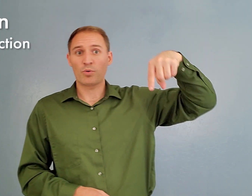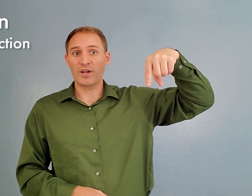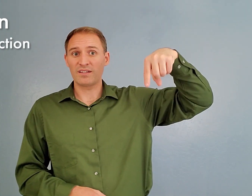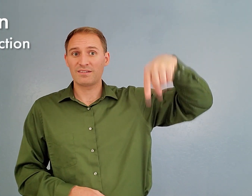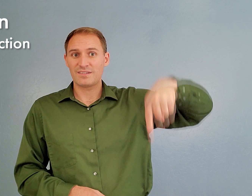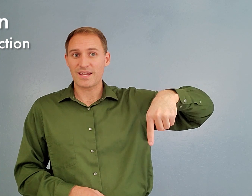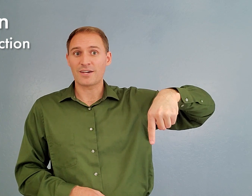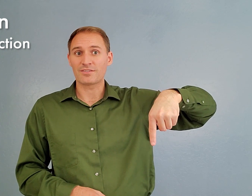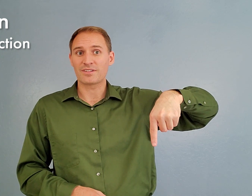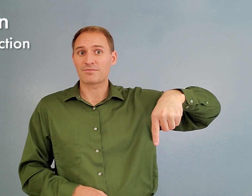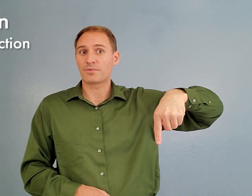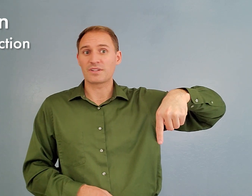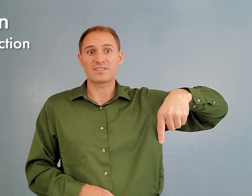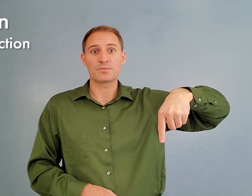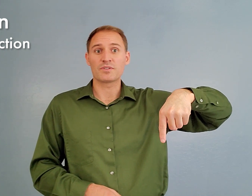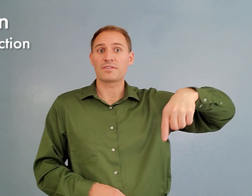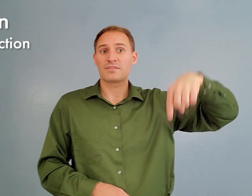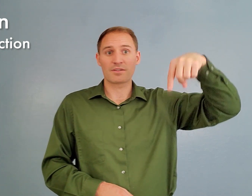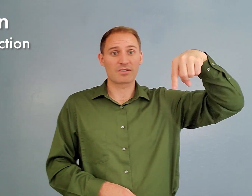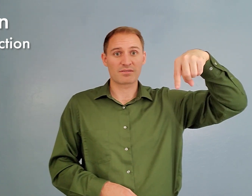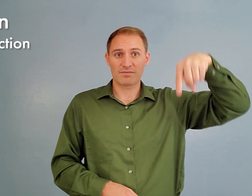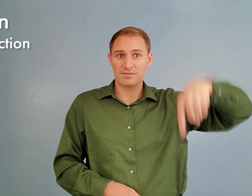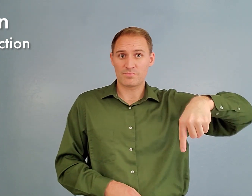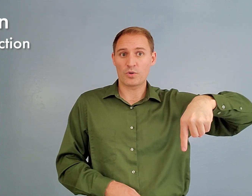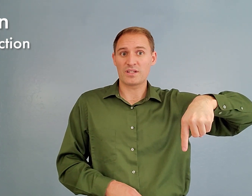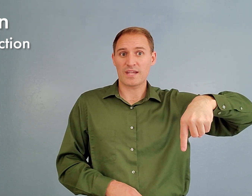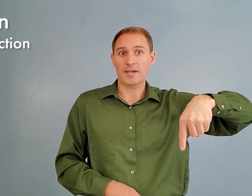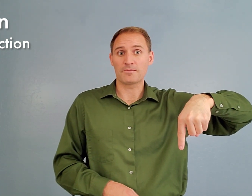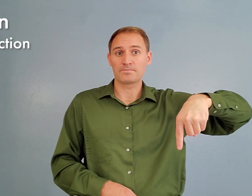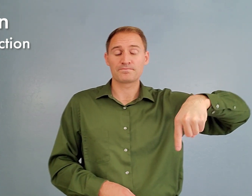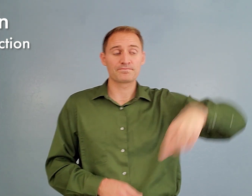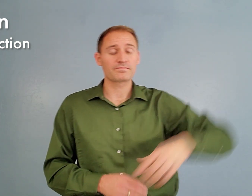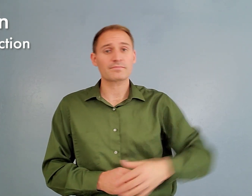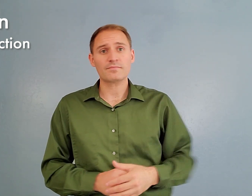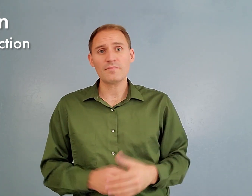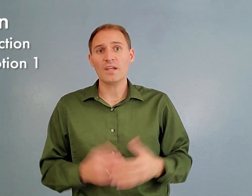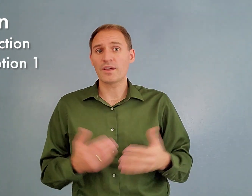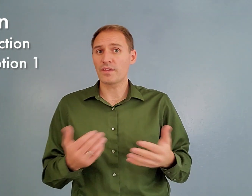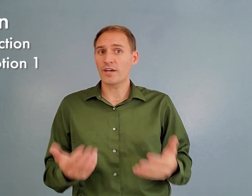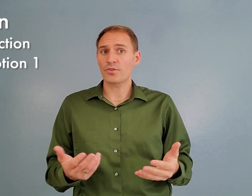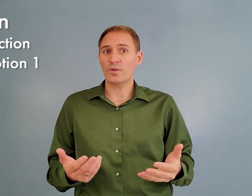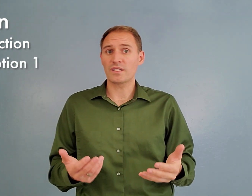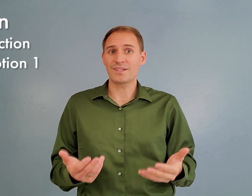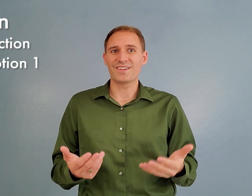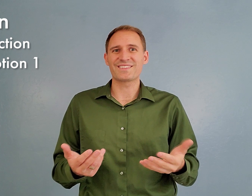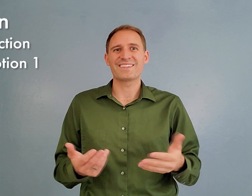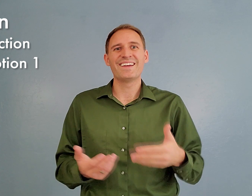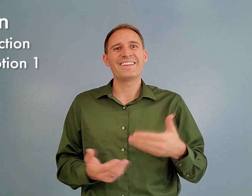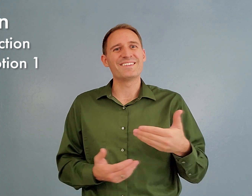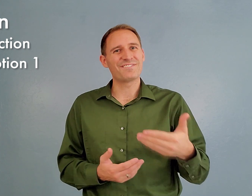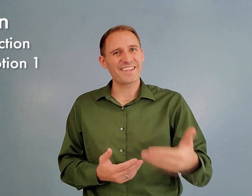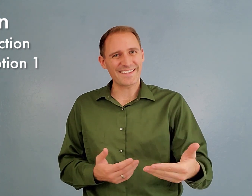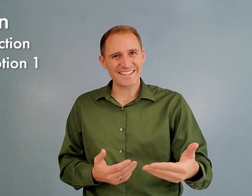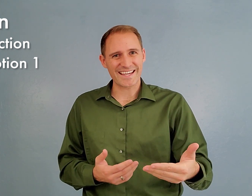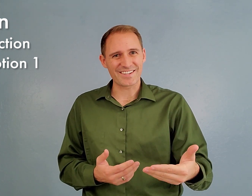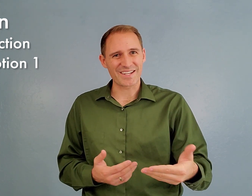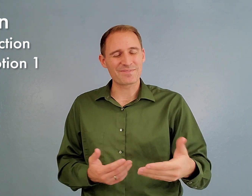point down. It's really simple. So you just point down. The other one is the feeling down. I'm